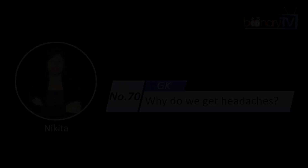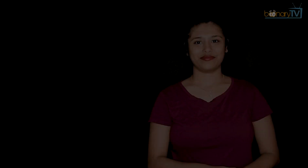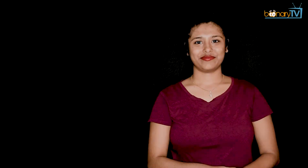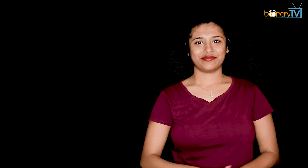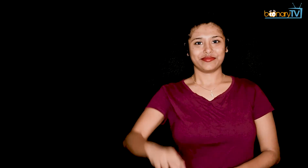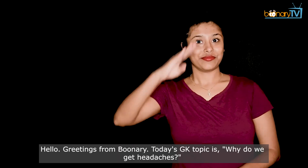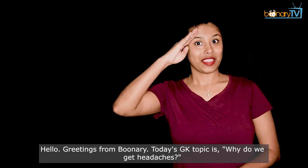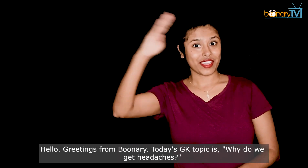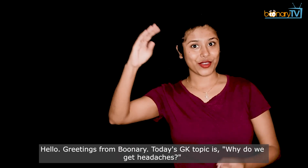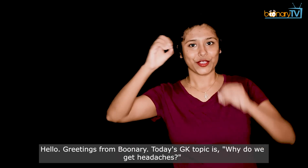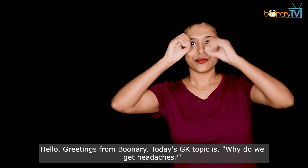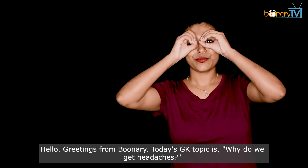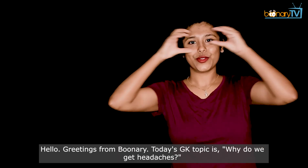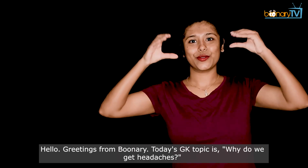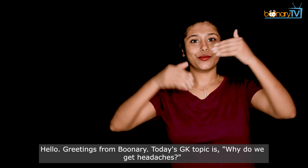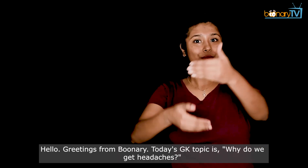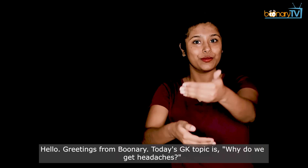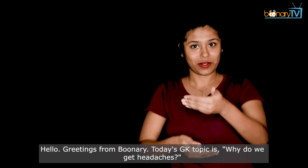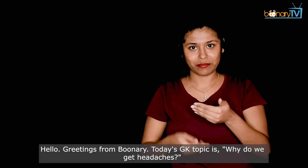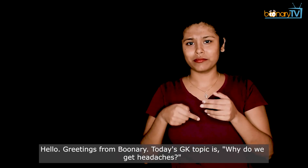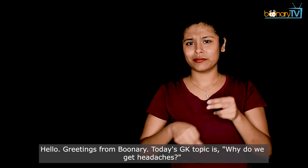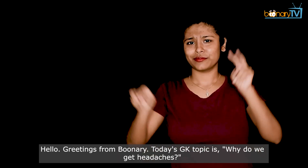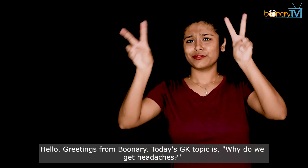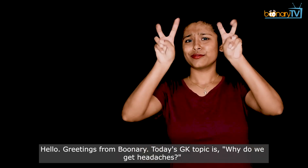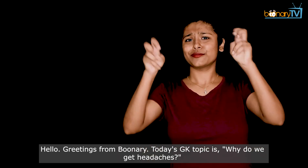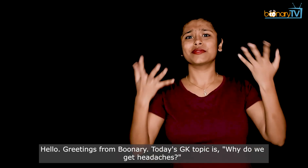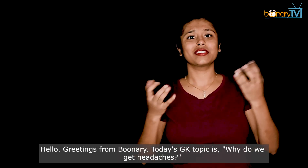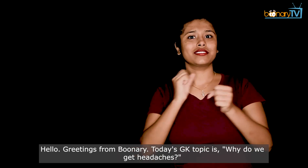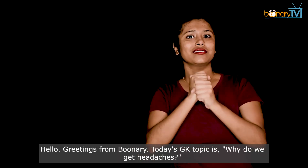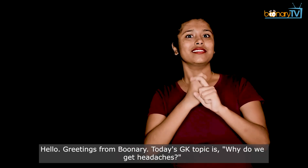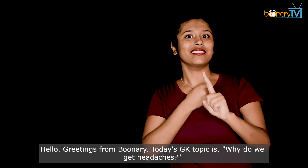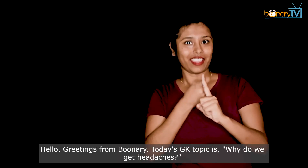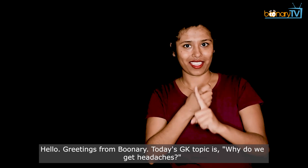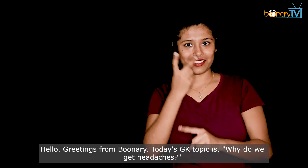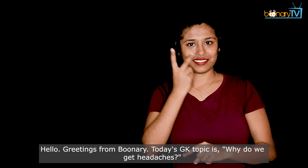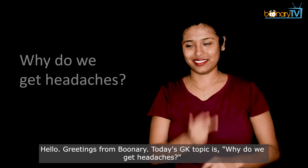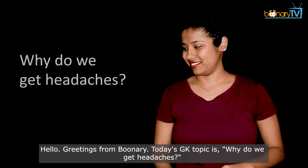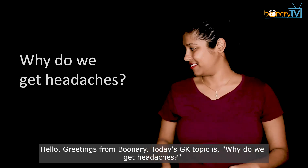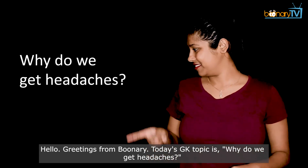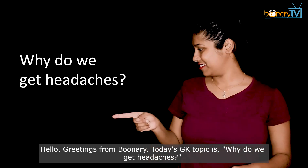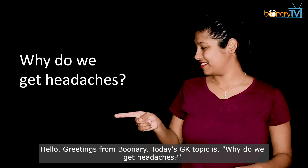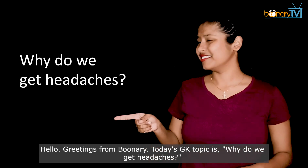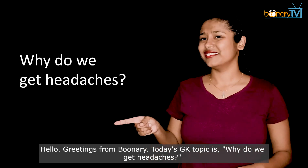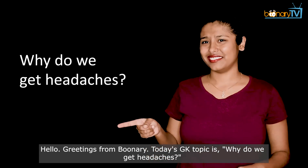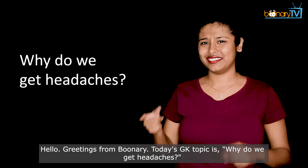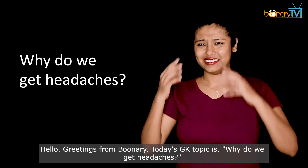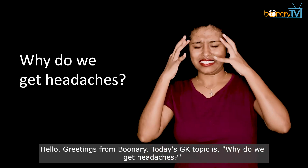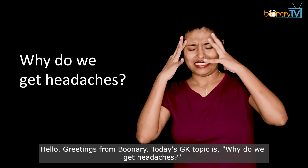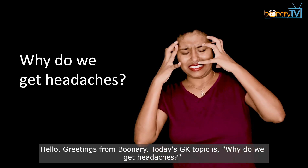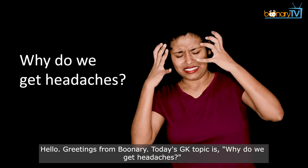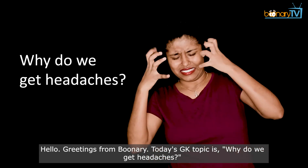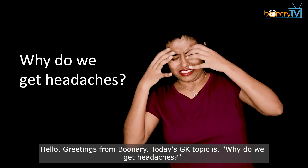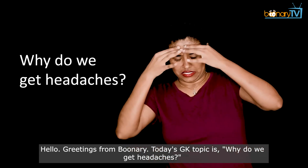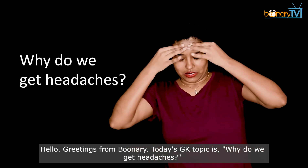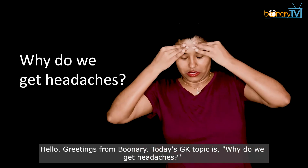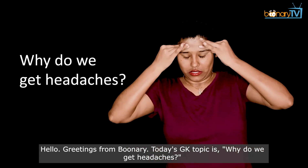Hello, greetings from Bhoonari. Today's GK topic is, why do we get